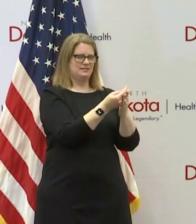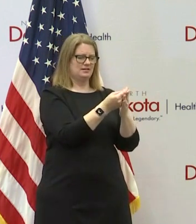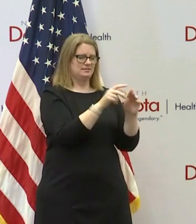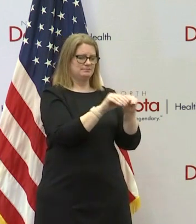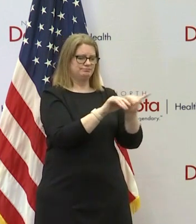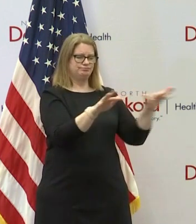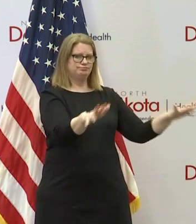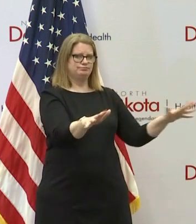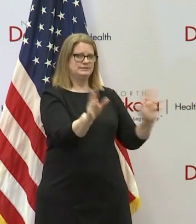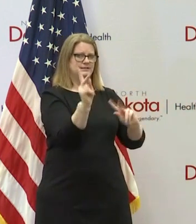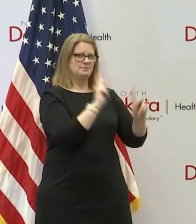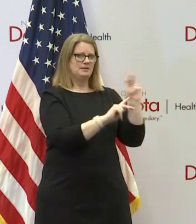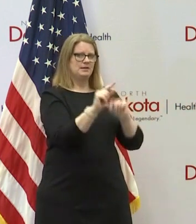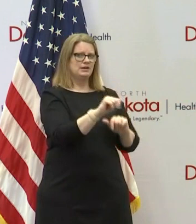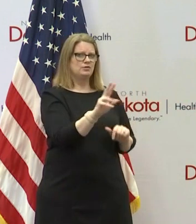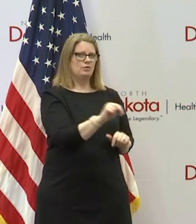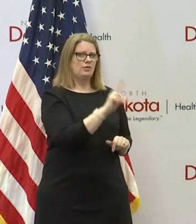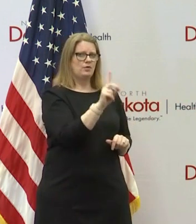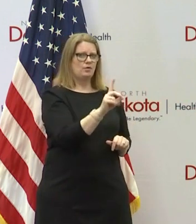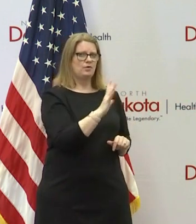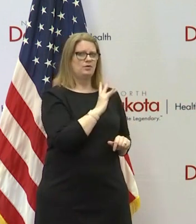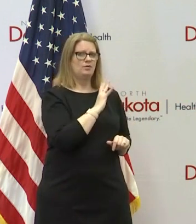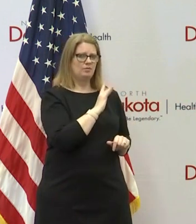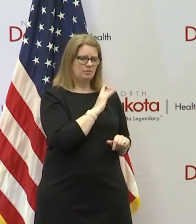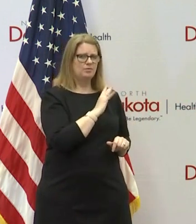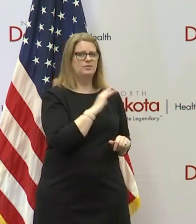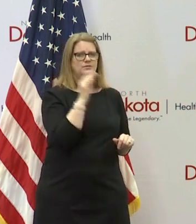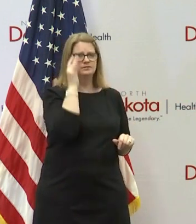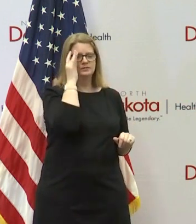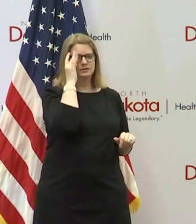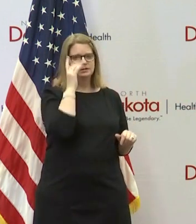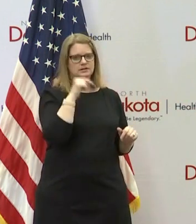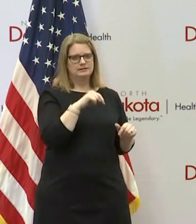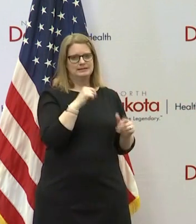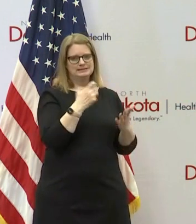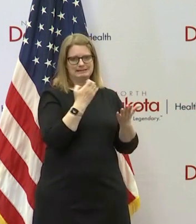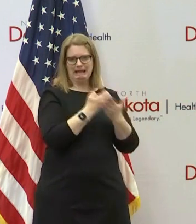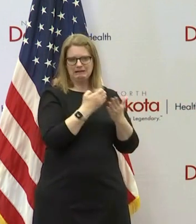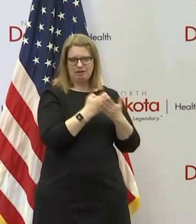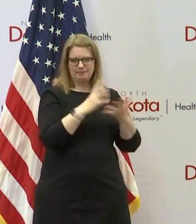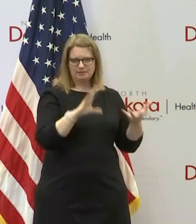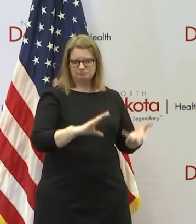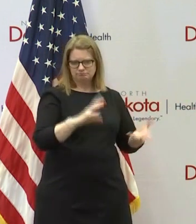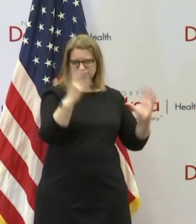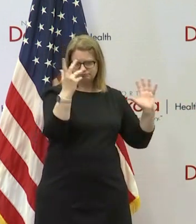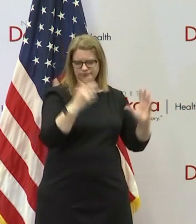our citizens during this time of economic challenge.